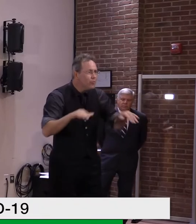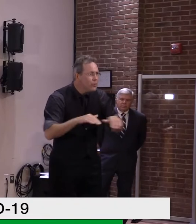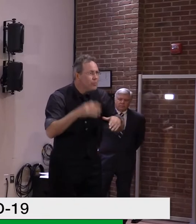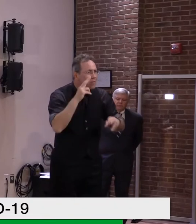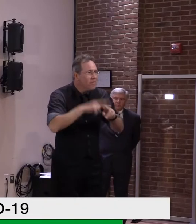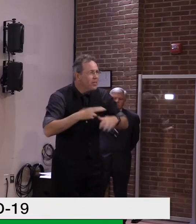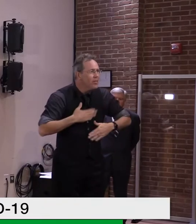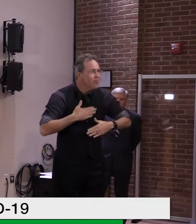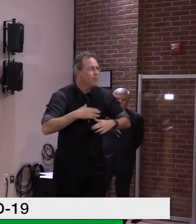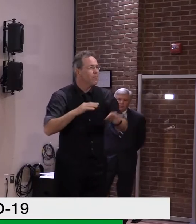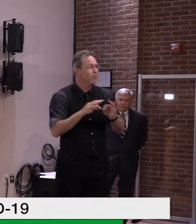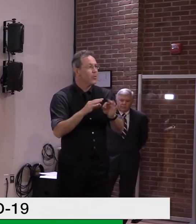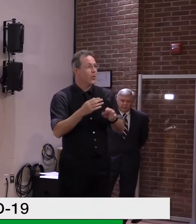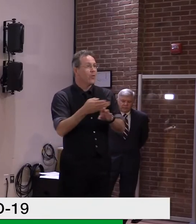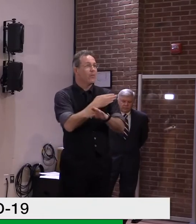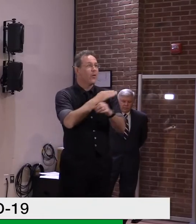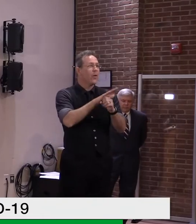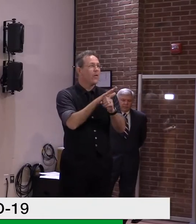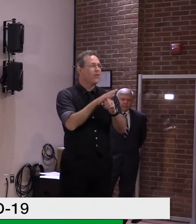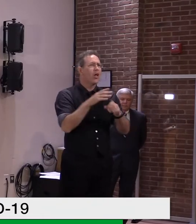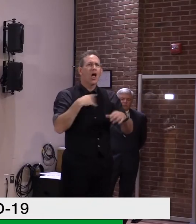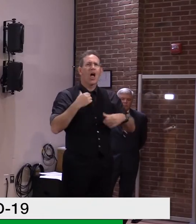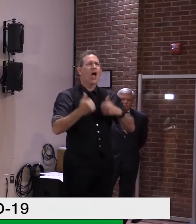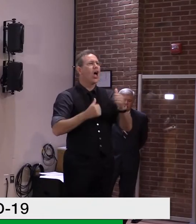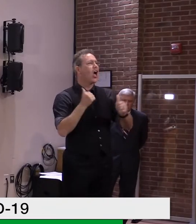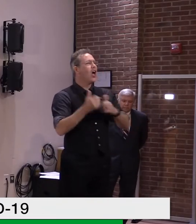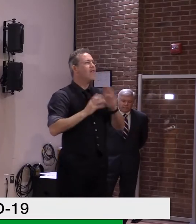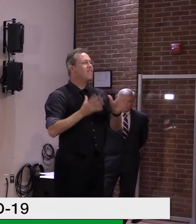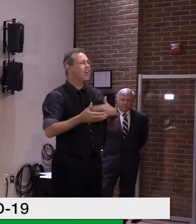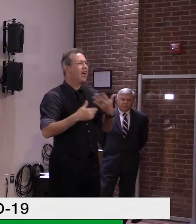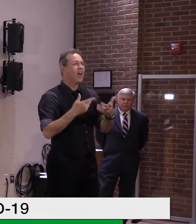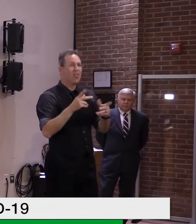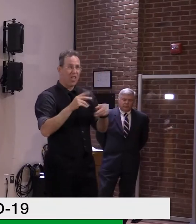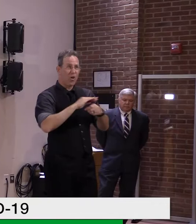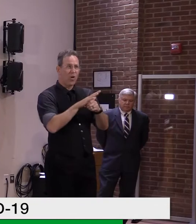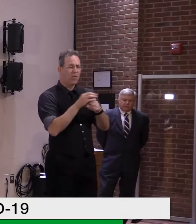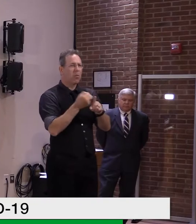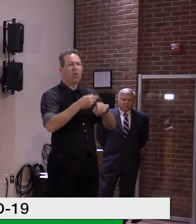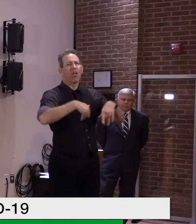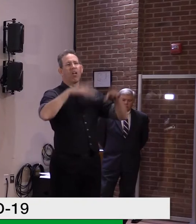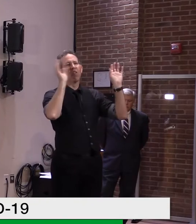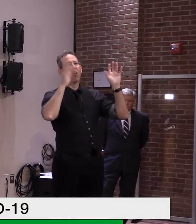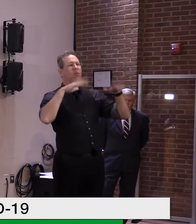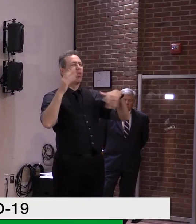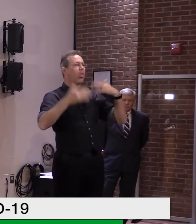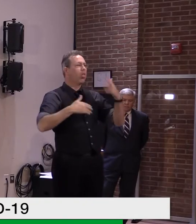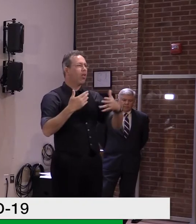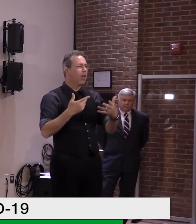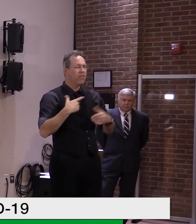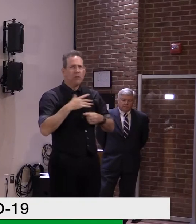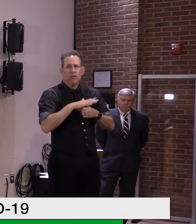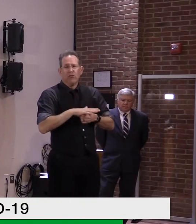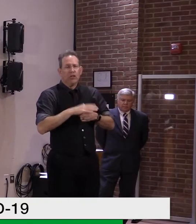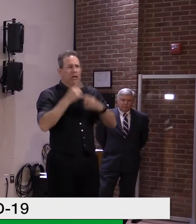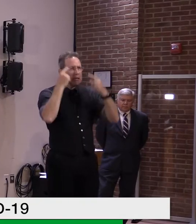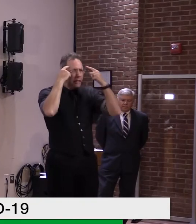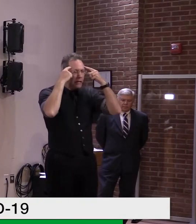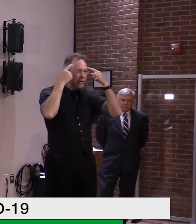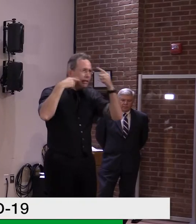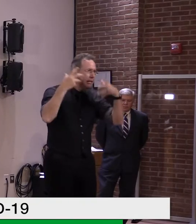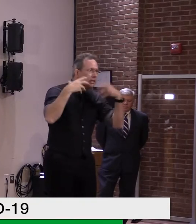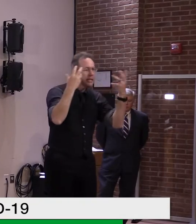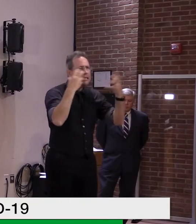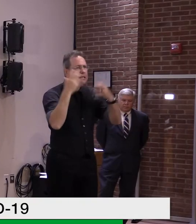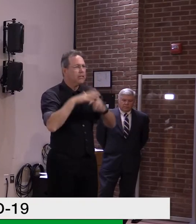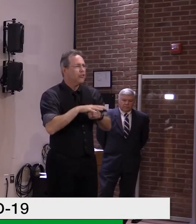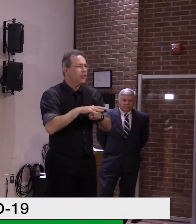of everything fell apart, related to stress, related to disruption of routines, related to being home more and not doing as much